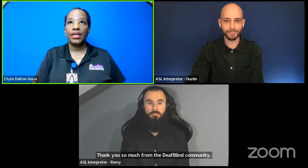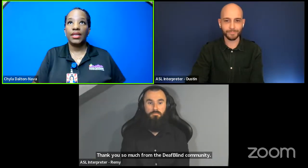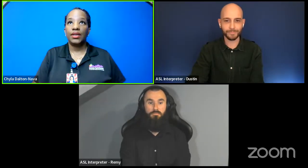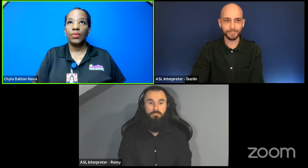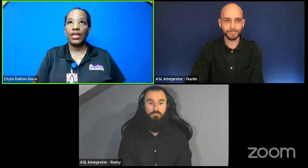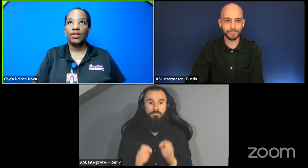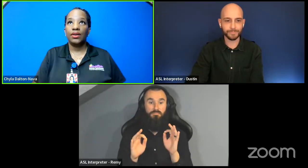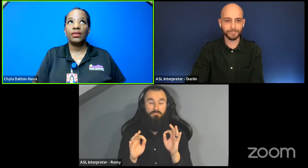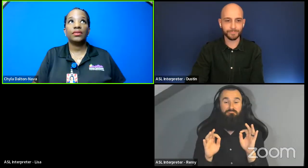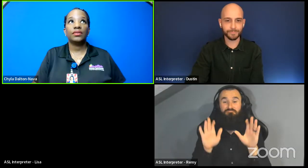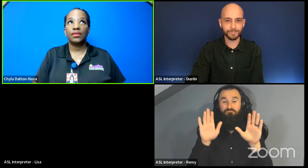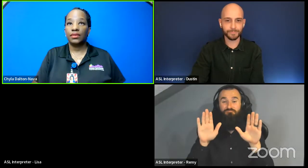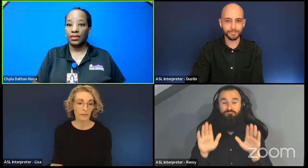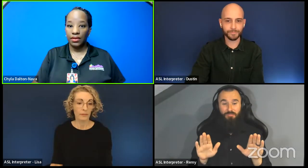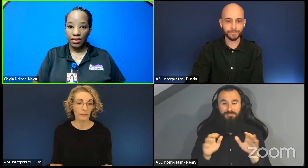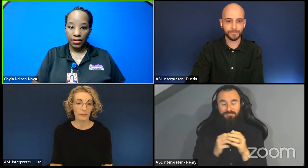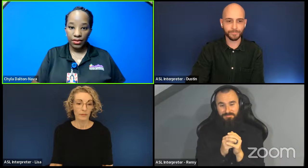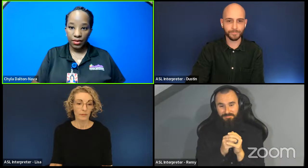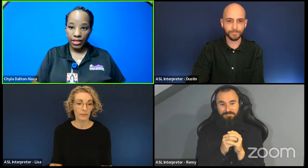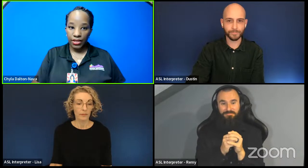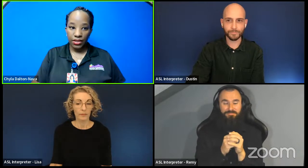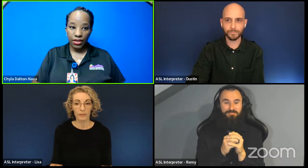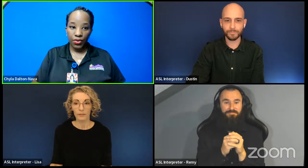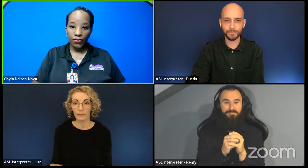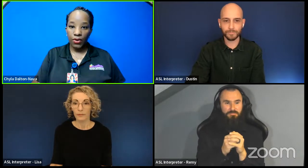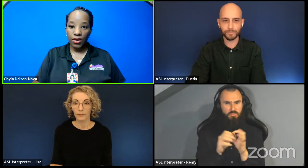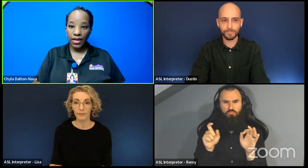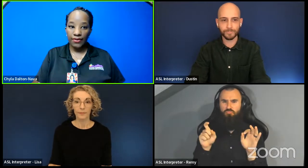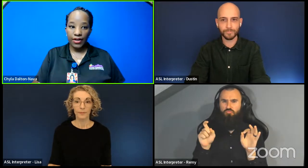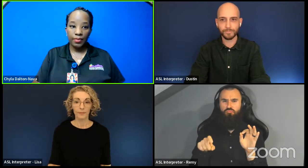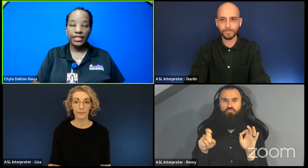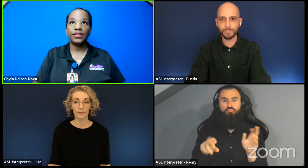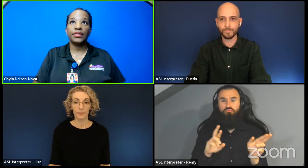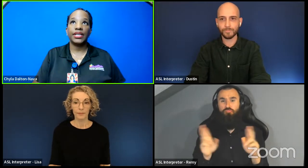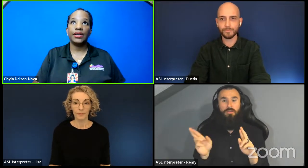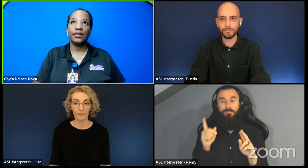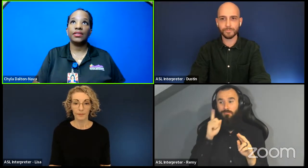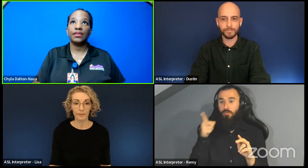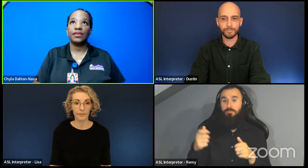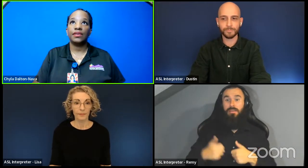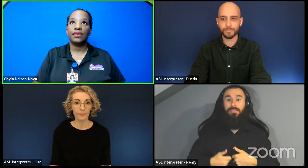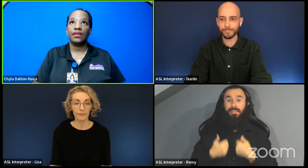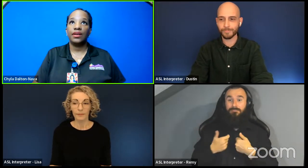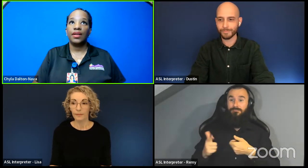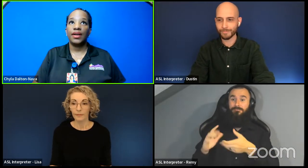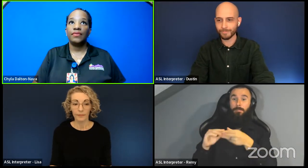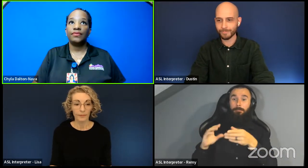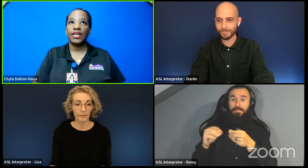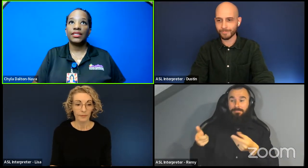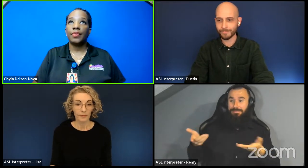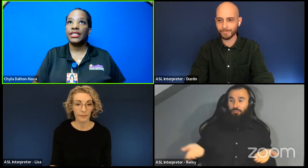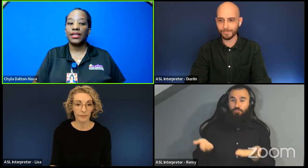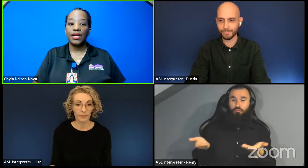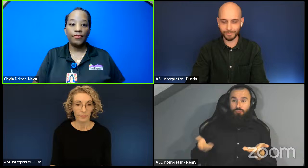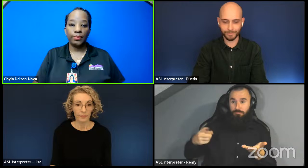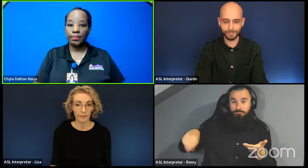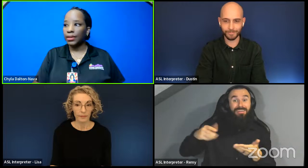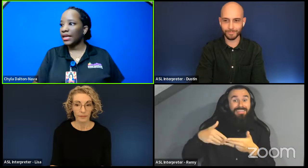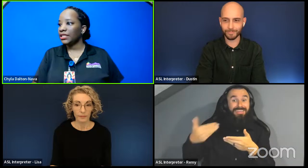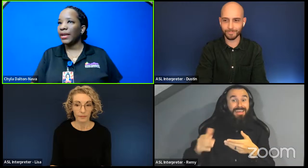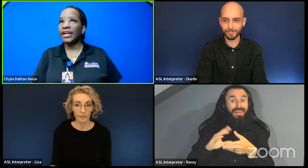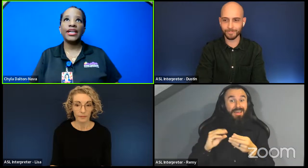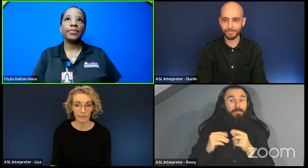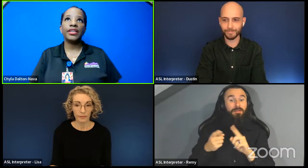Great. And then we should be good to go for our live commenter here. And that next comment is going to come